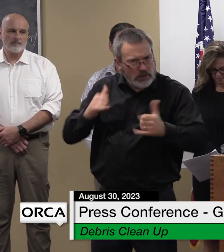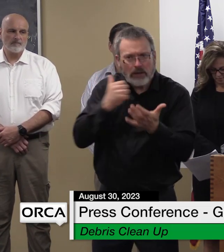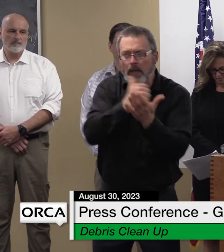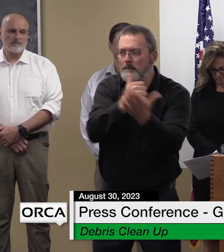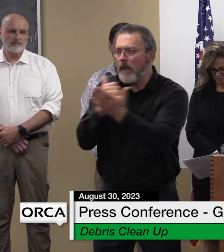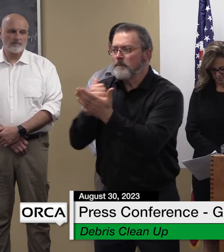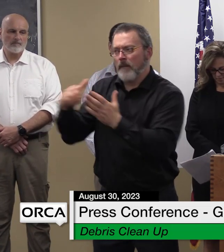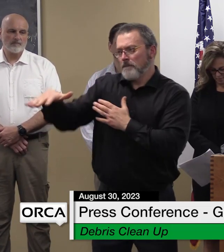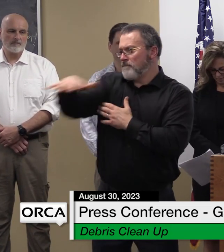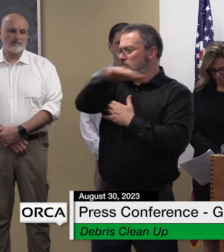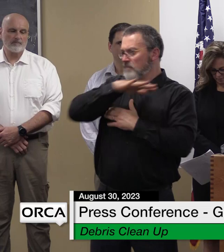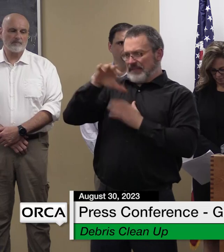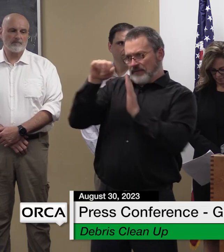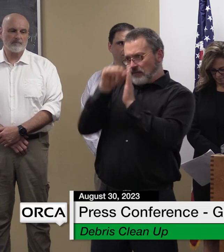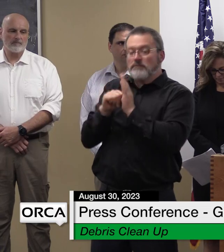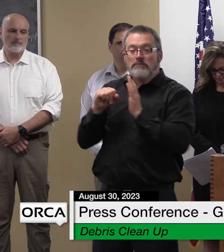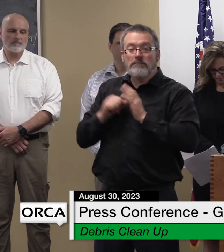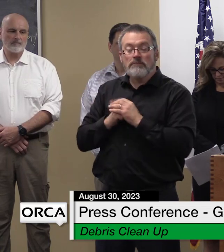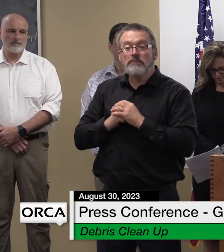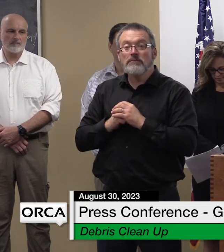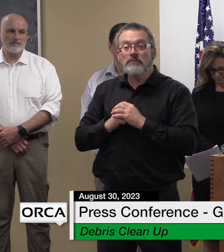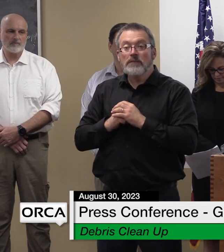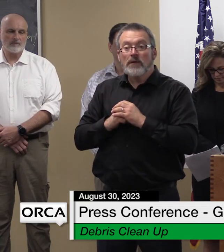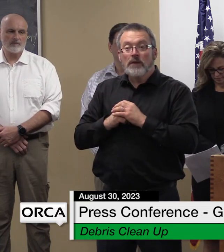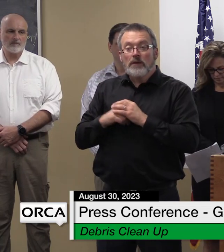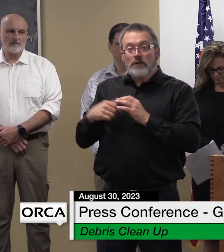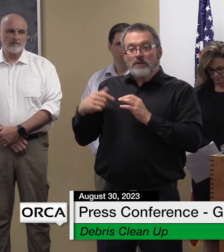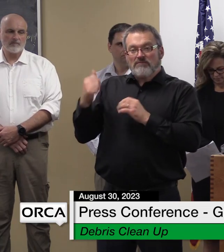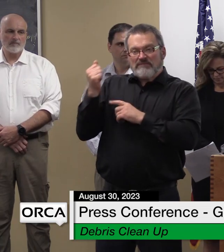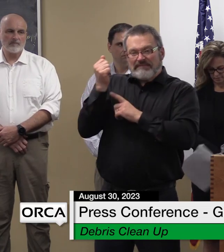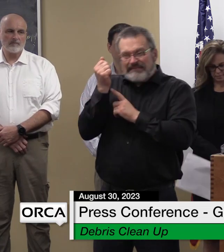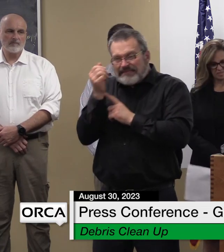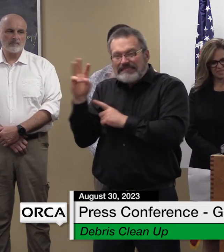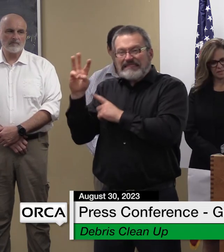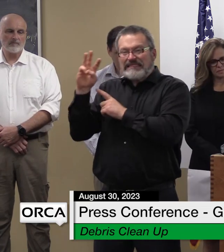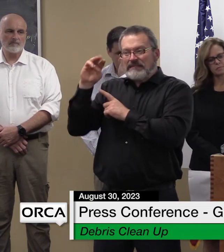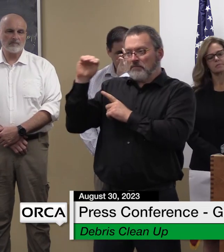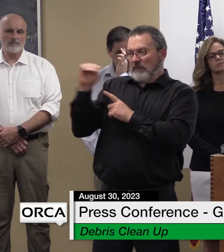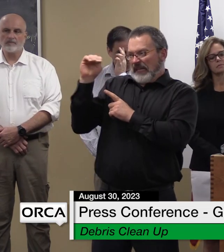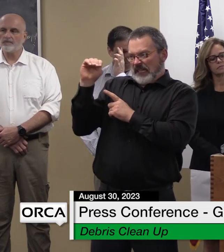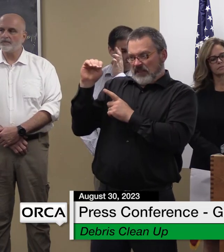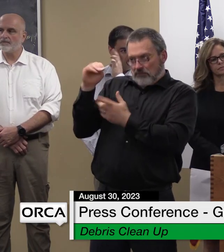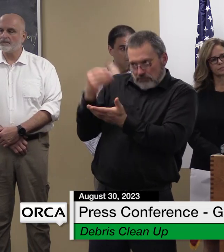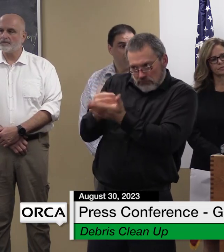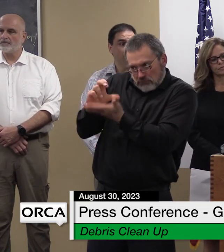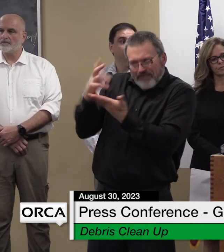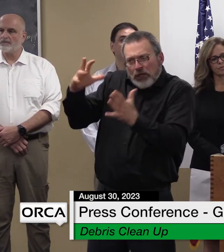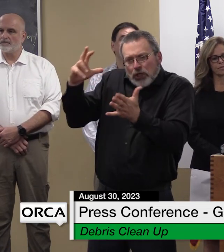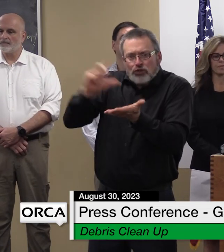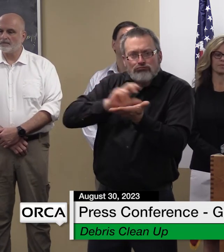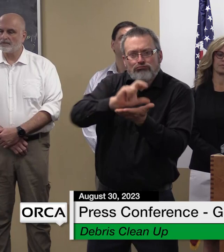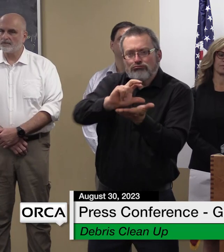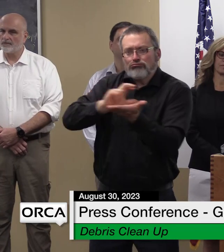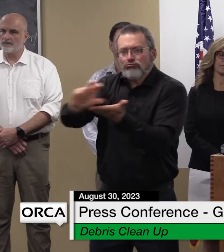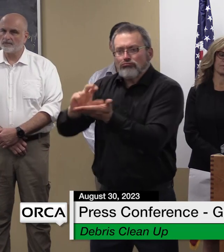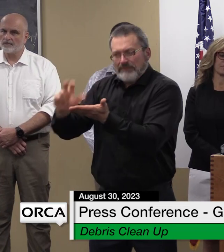of today, we've provided over $16 million to residents impacted by this disaster. $16